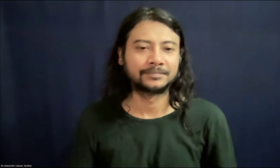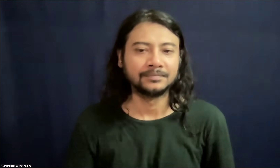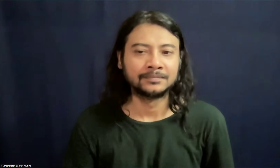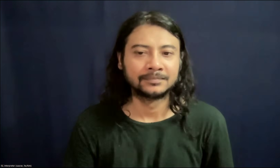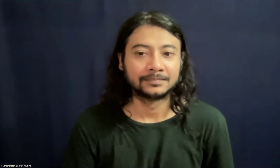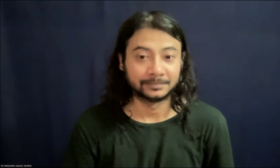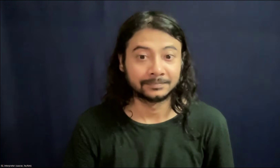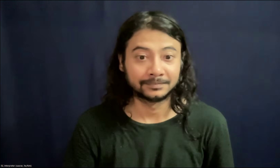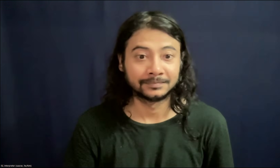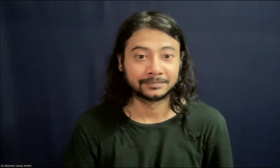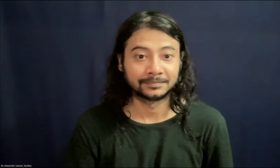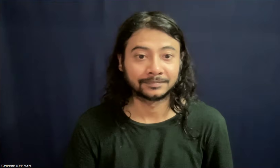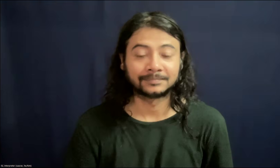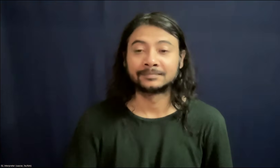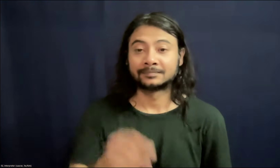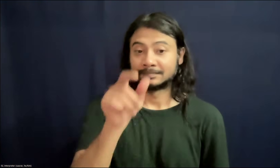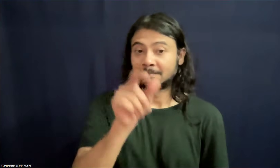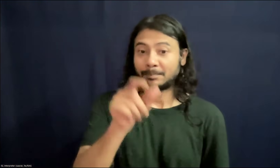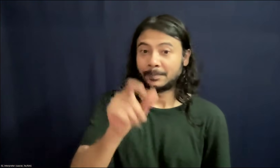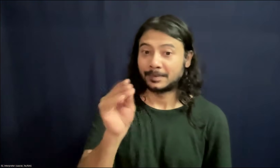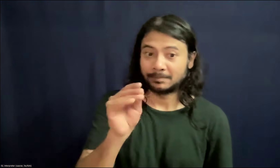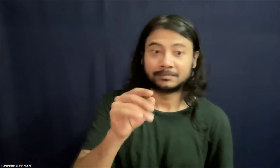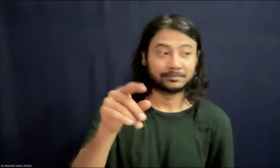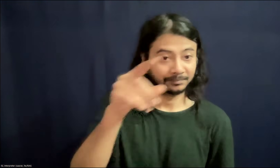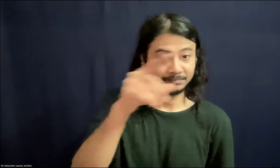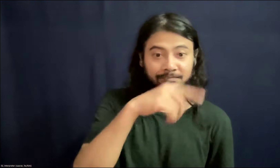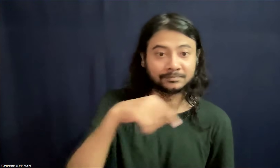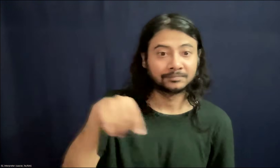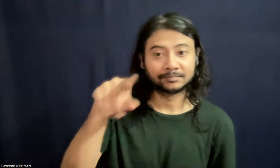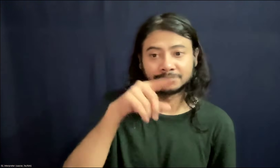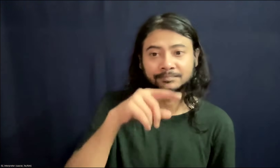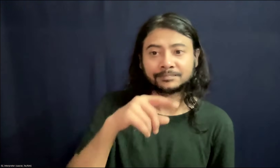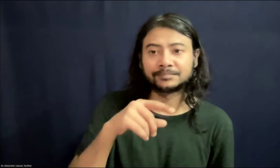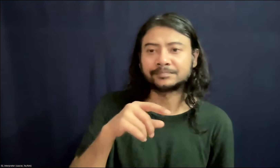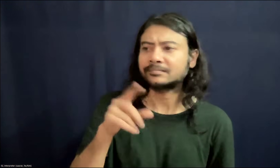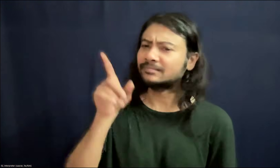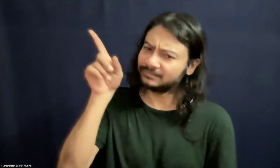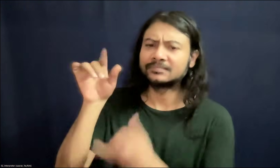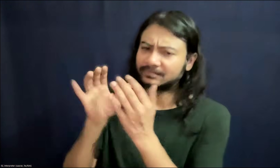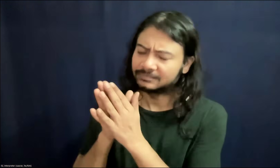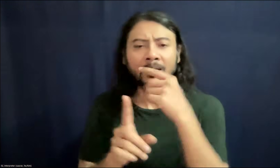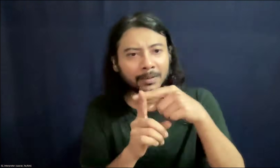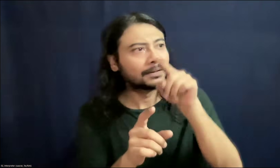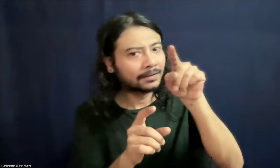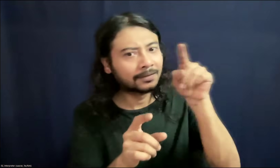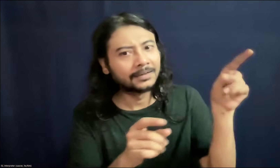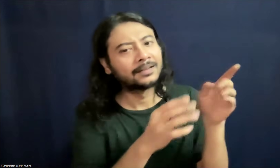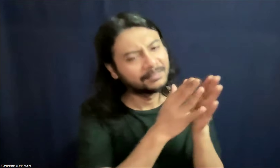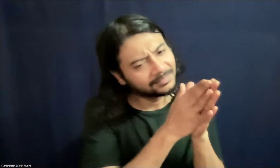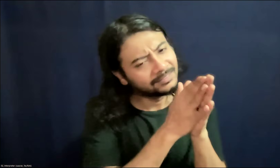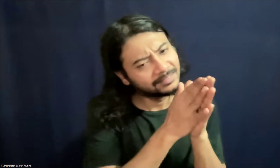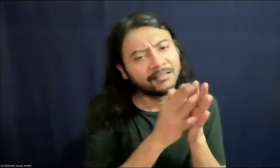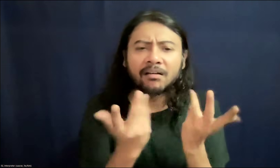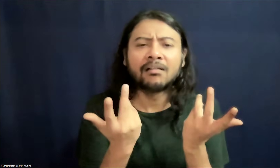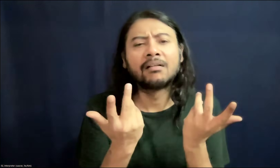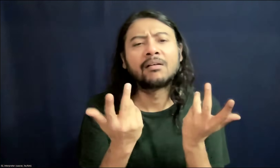Anybody who's had doubts till now that we can worship other Devi Devtas also will actually now get an understanding